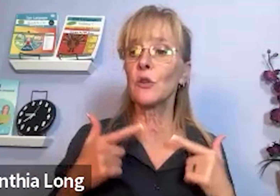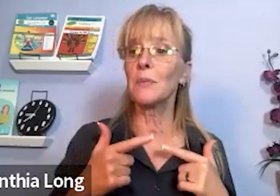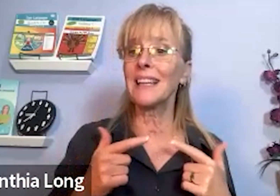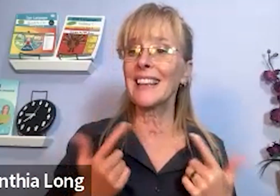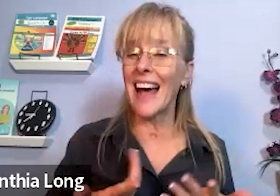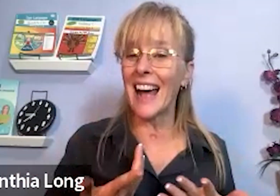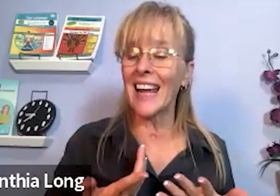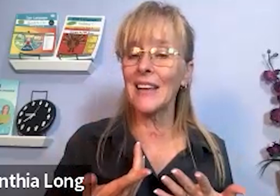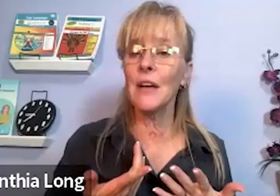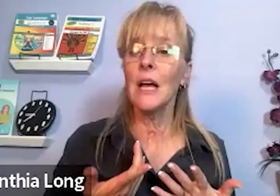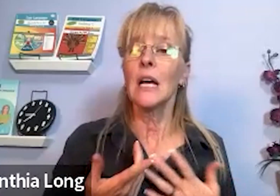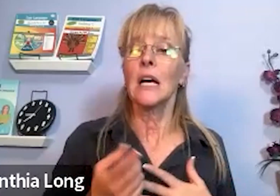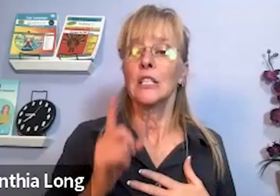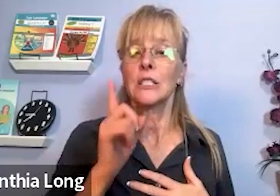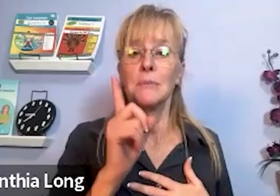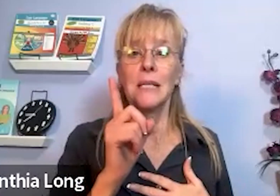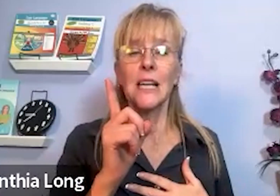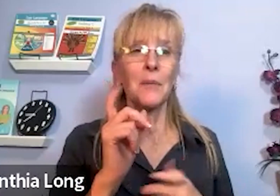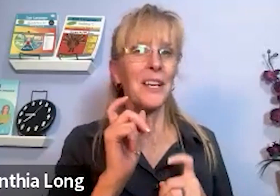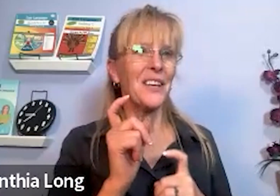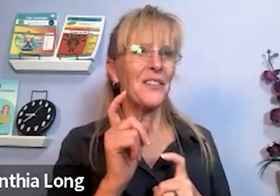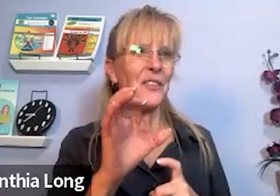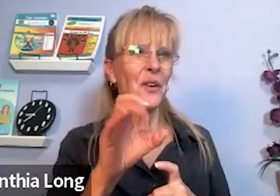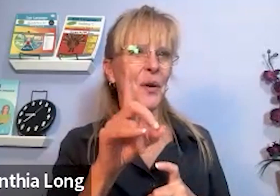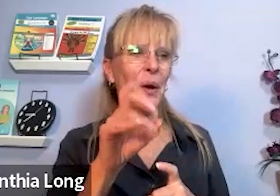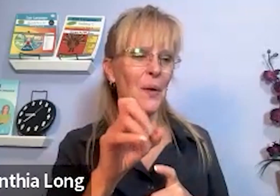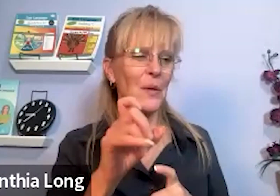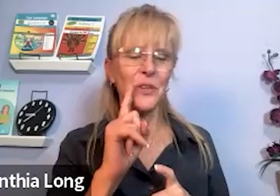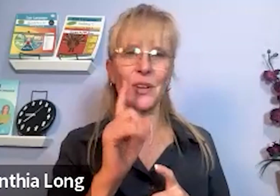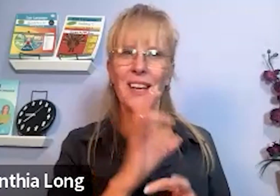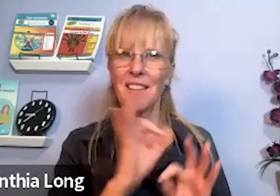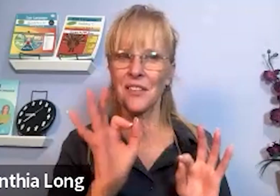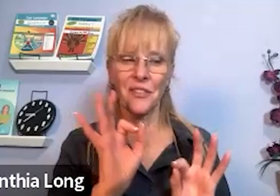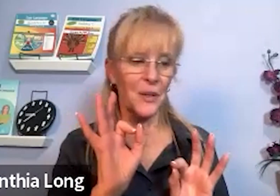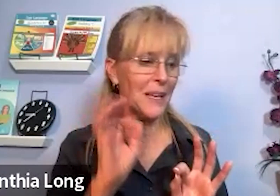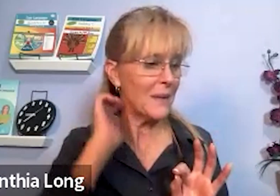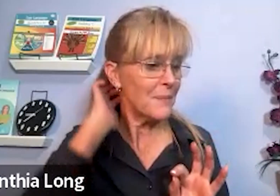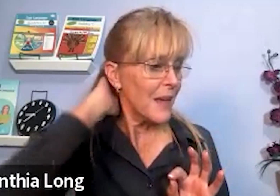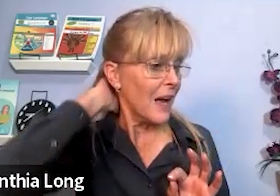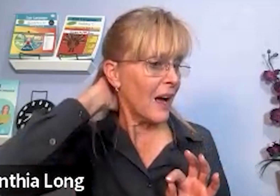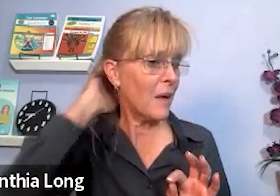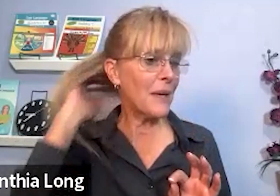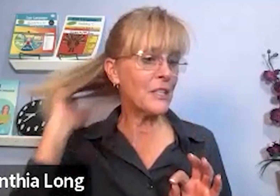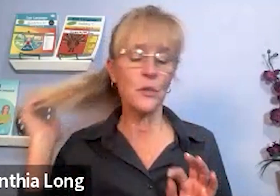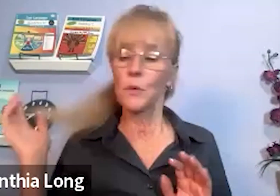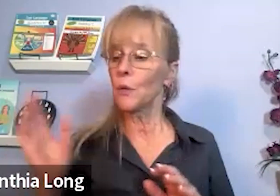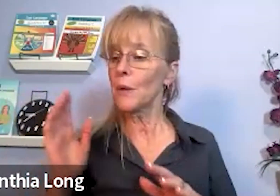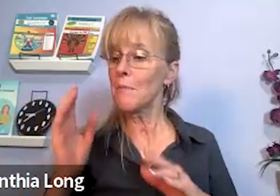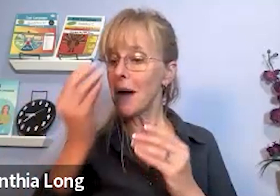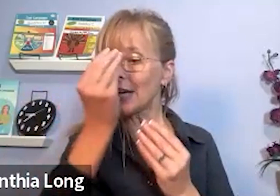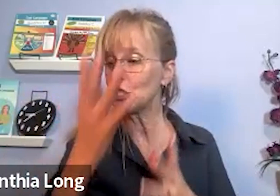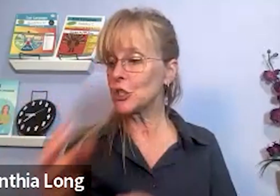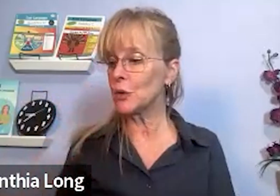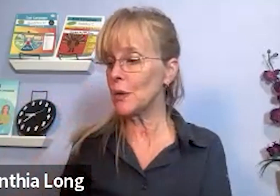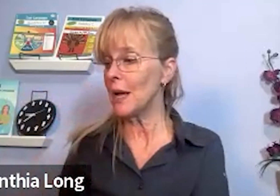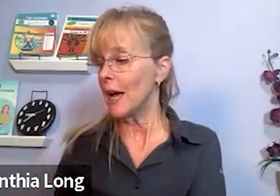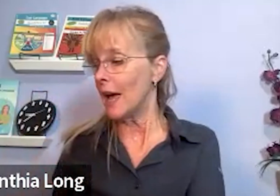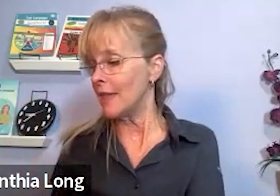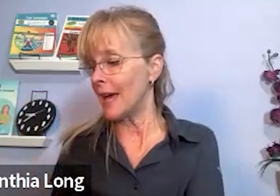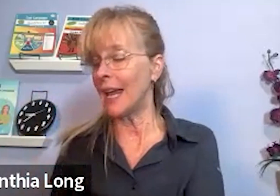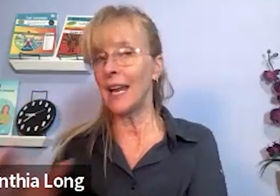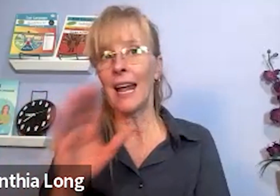of you who are joining me live, just a minute, I'm going to give you your code so you can get the freebie. I just want to remind